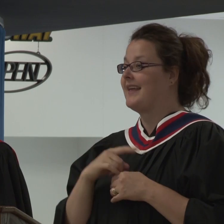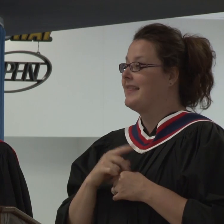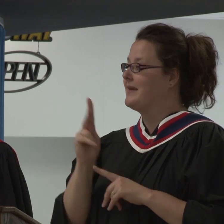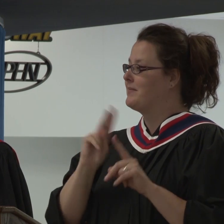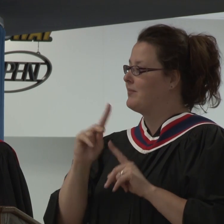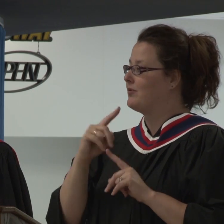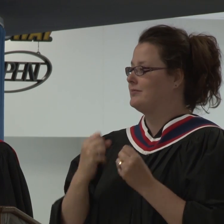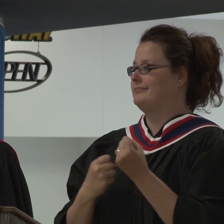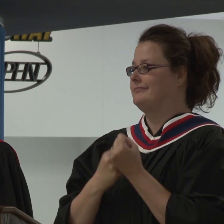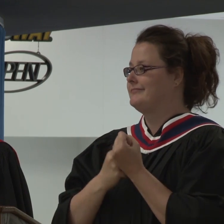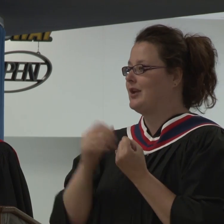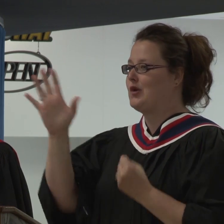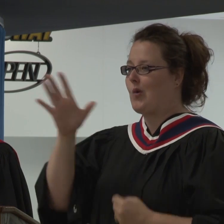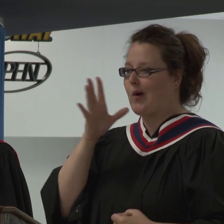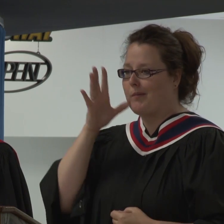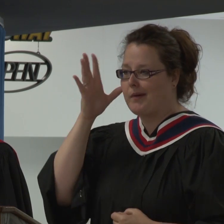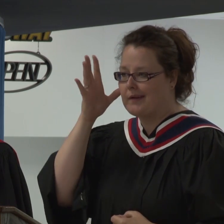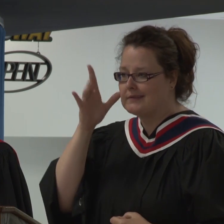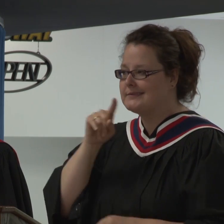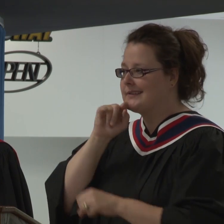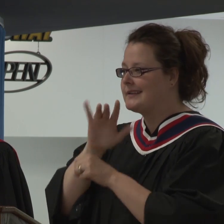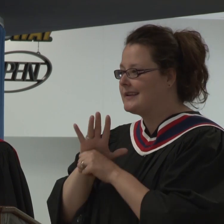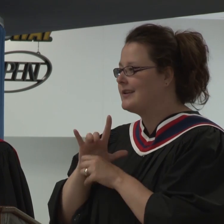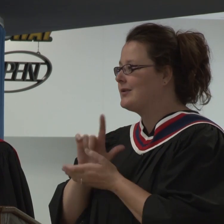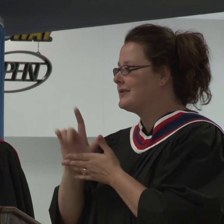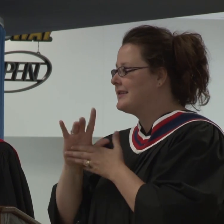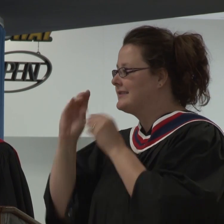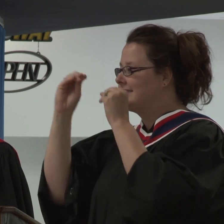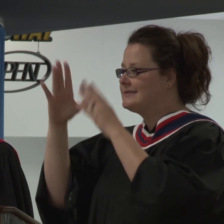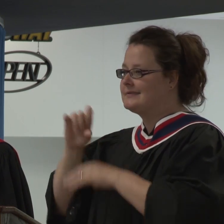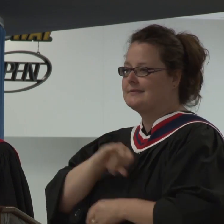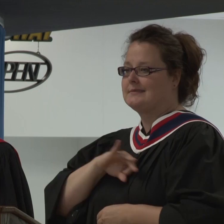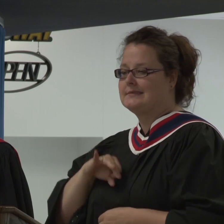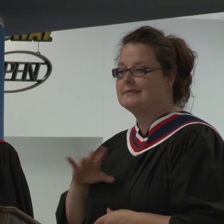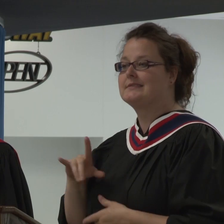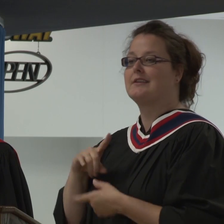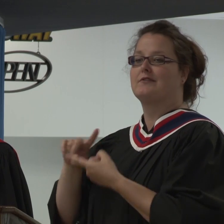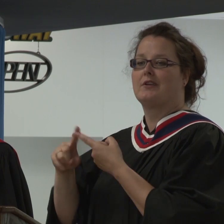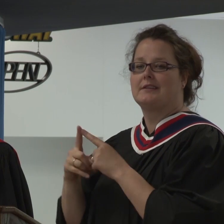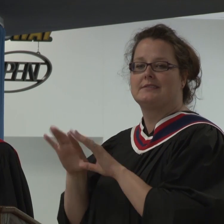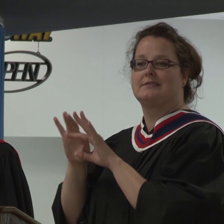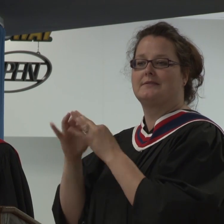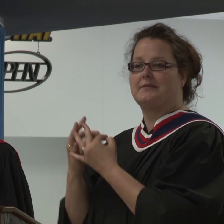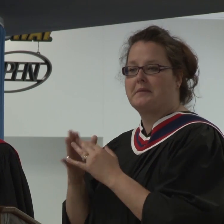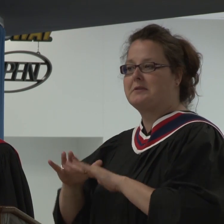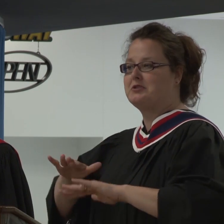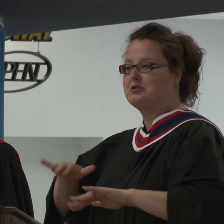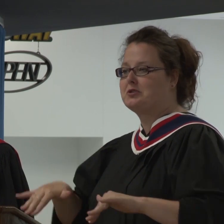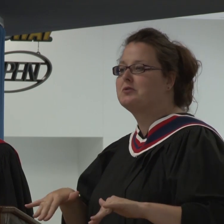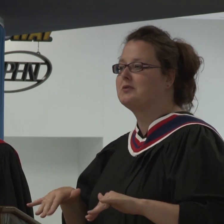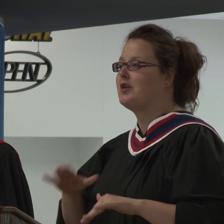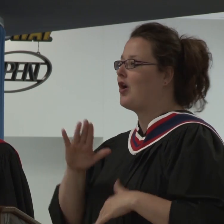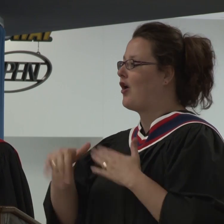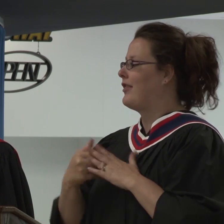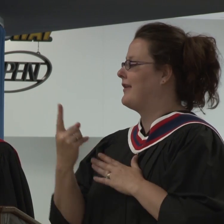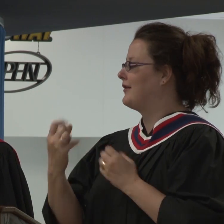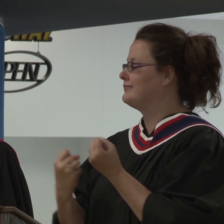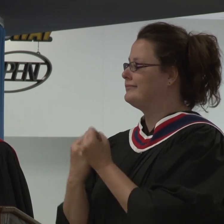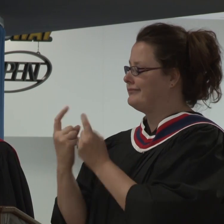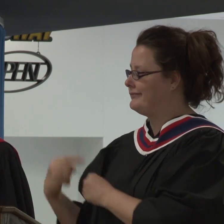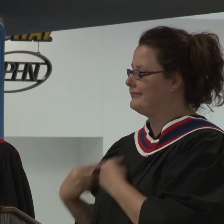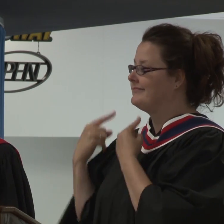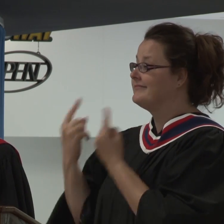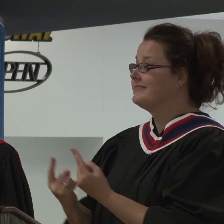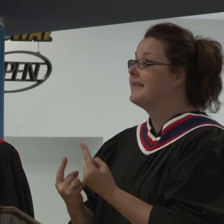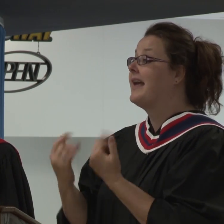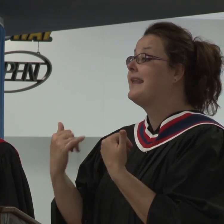been, are your parents, dedicated Loyalist professors and staff, significant others, children, relatives, and friends. And